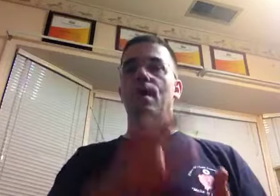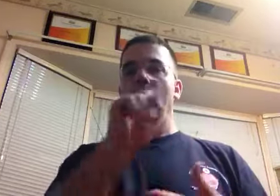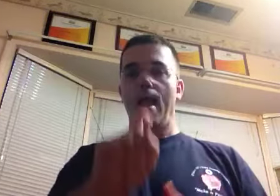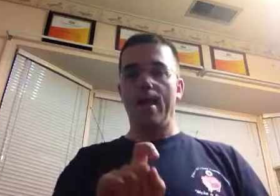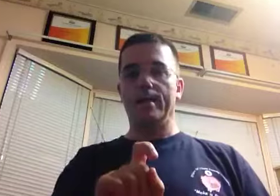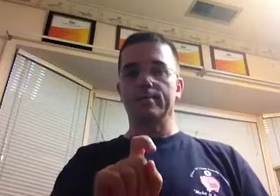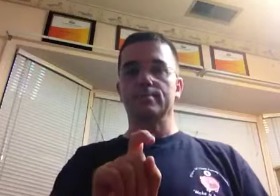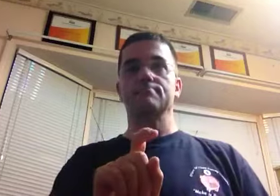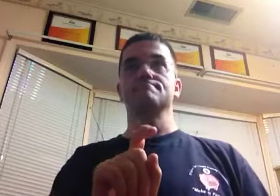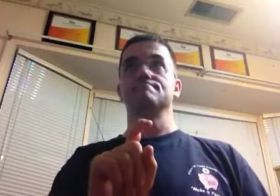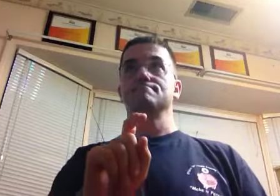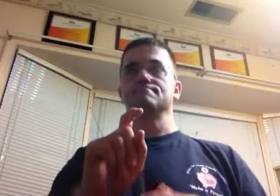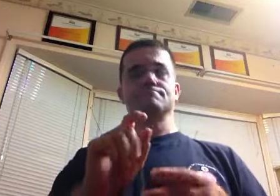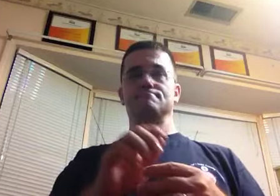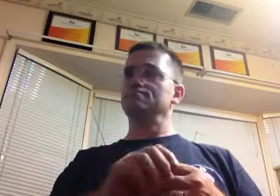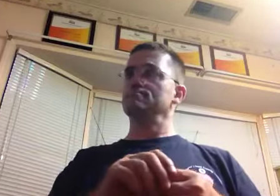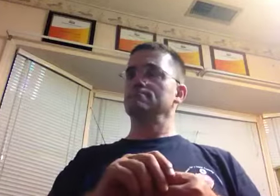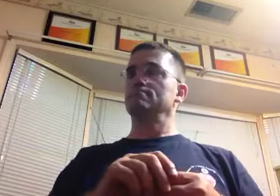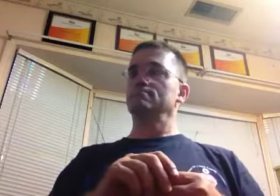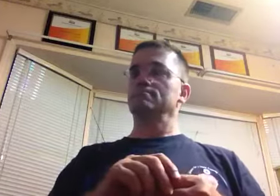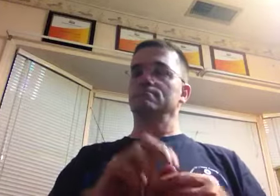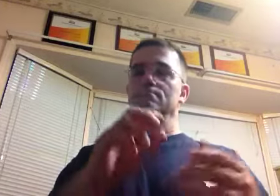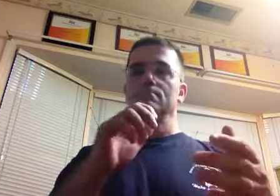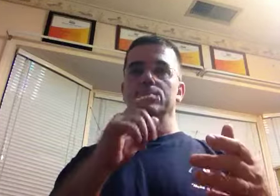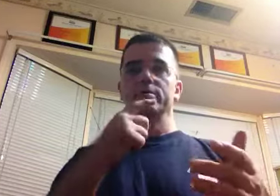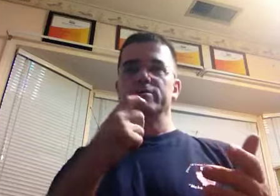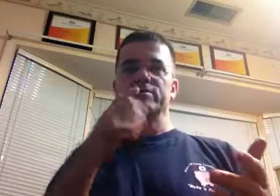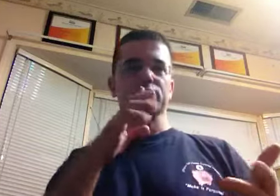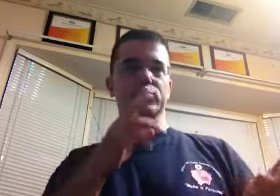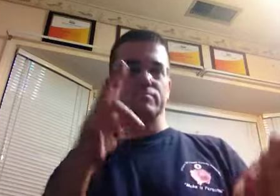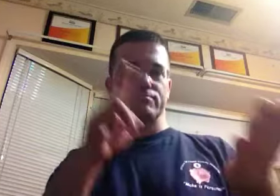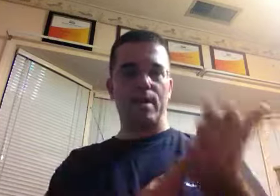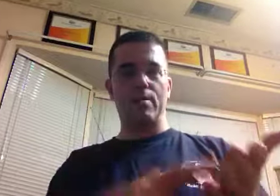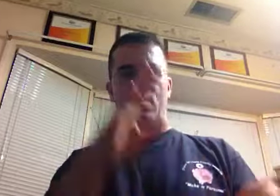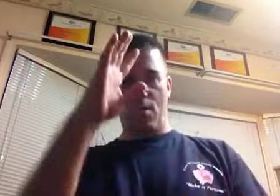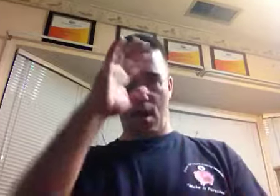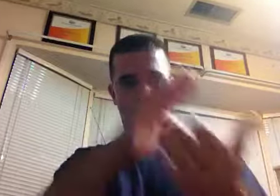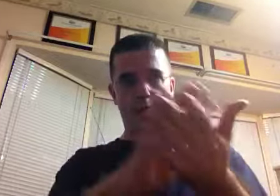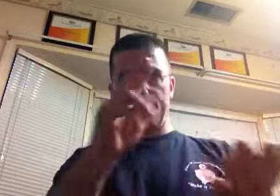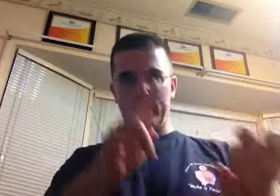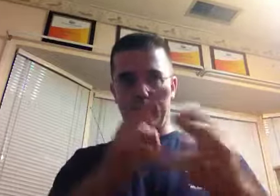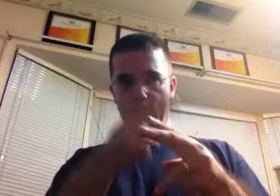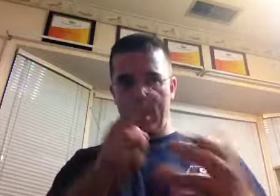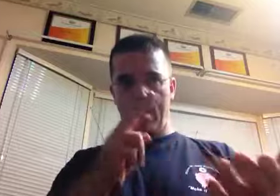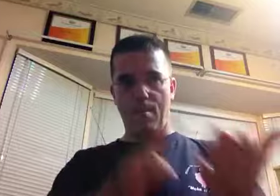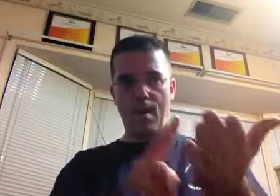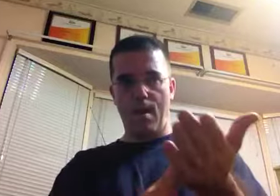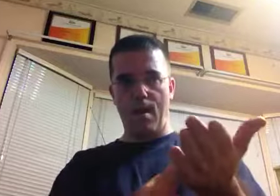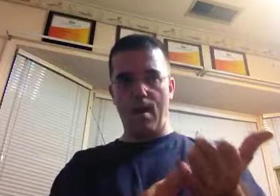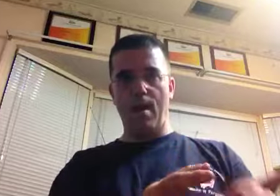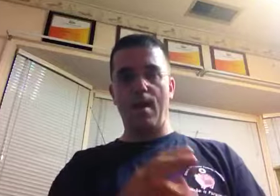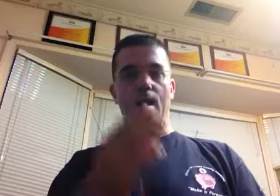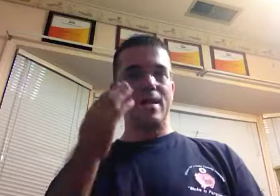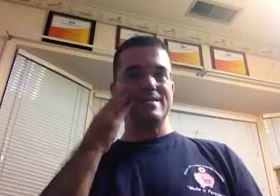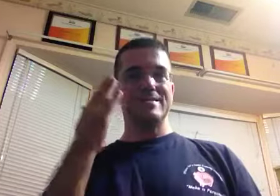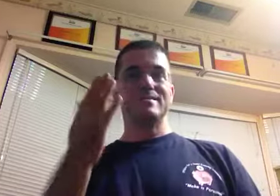But that's all. But she's not signing your name or your husband's name to any applications? As to my knowledge so far,